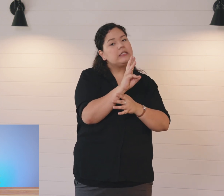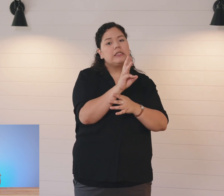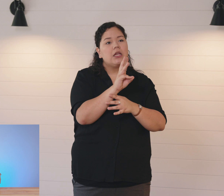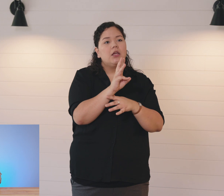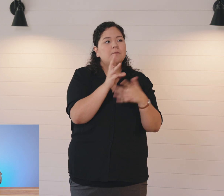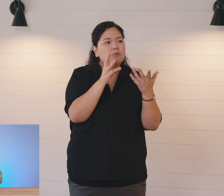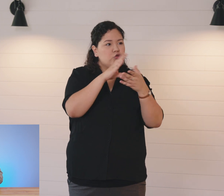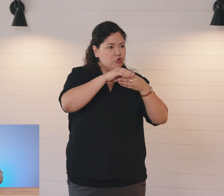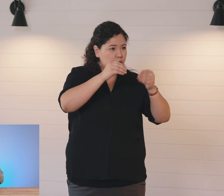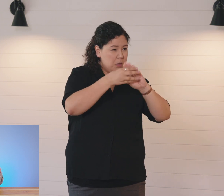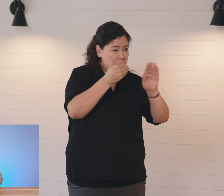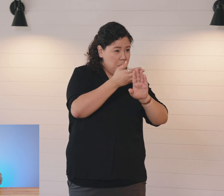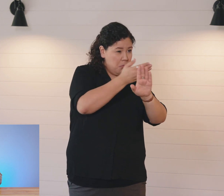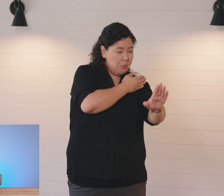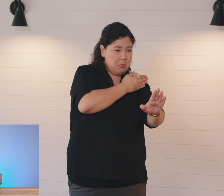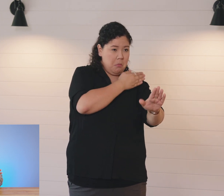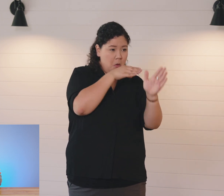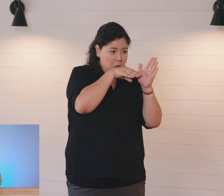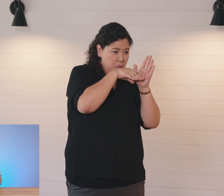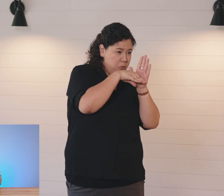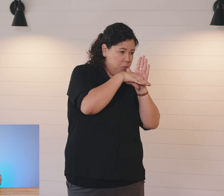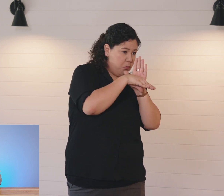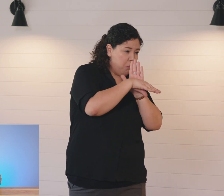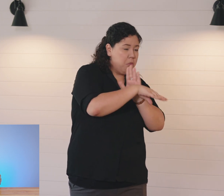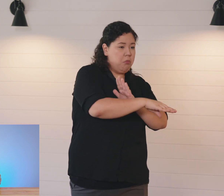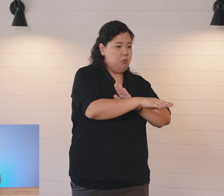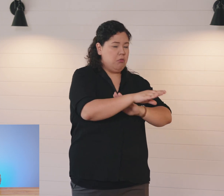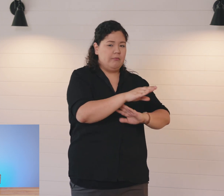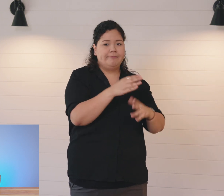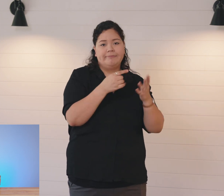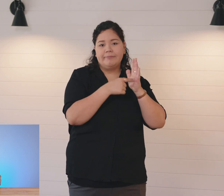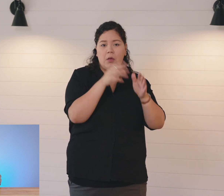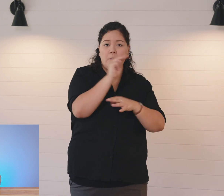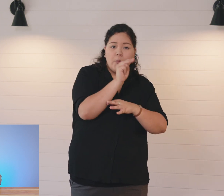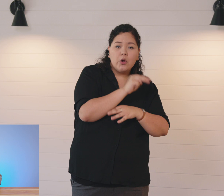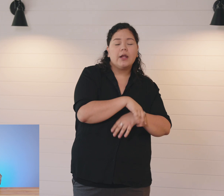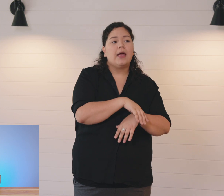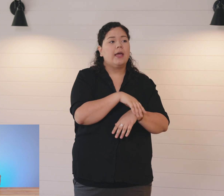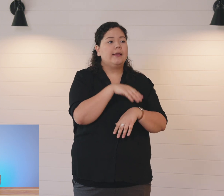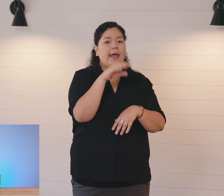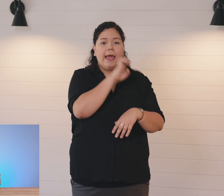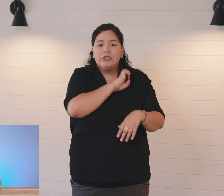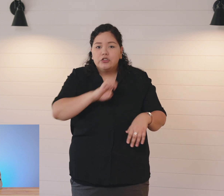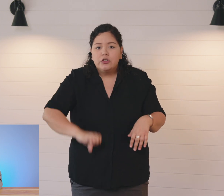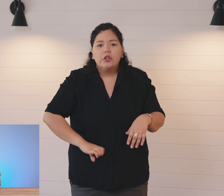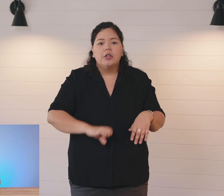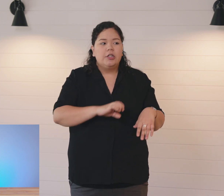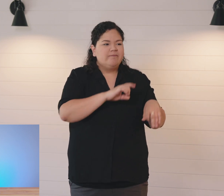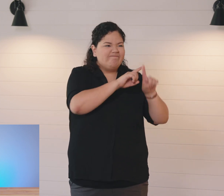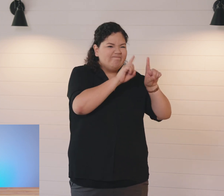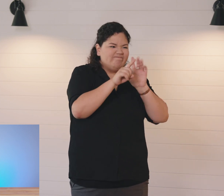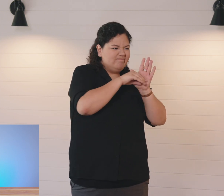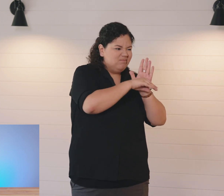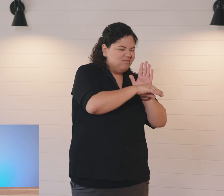goes from being most things going bad for the characters that we love, Mordecai and Esther, and things are